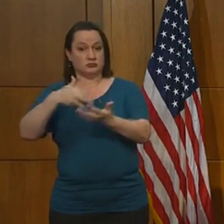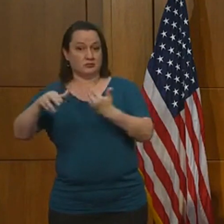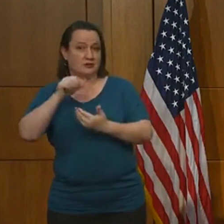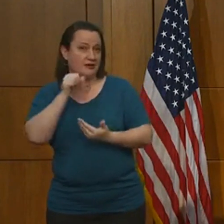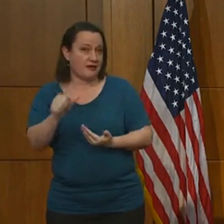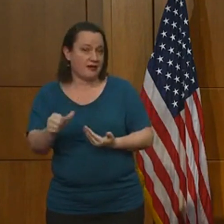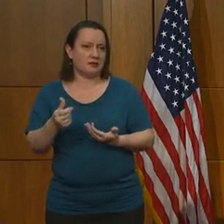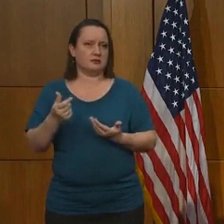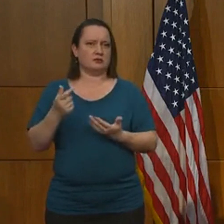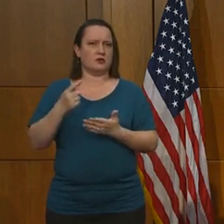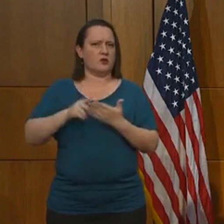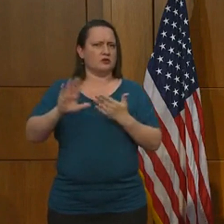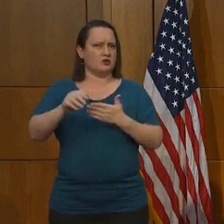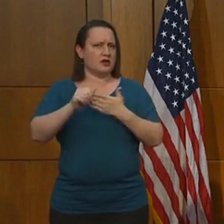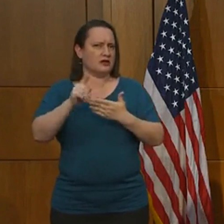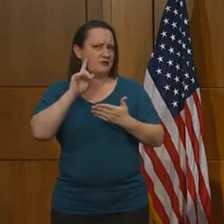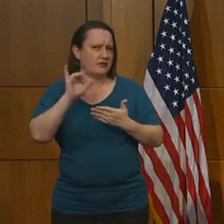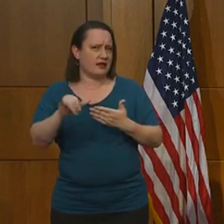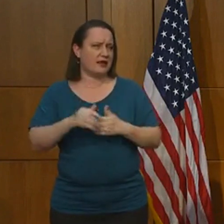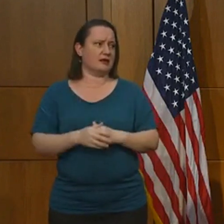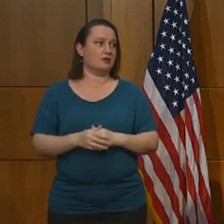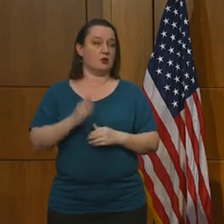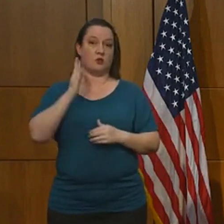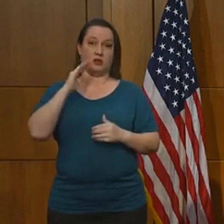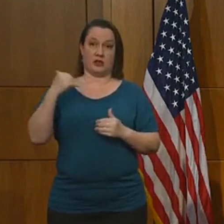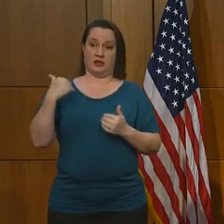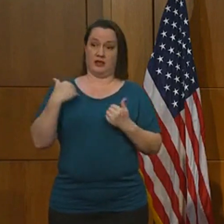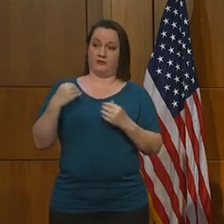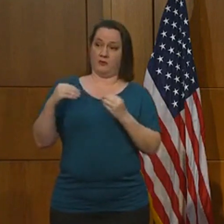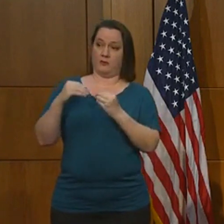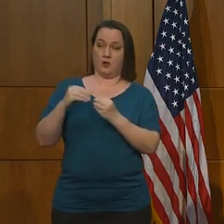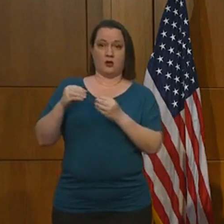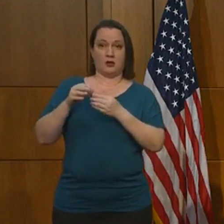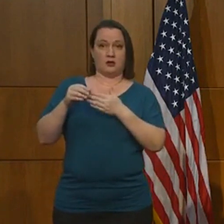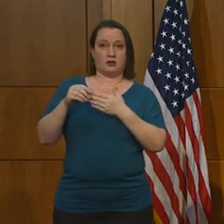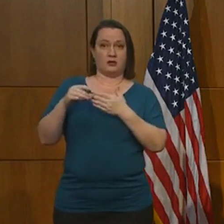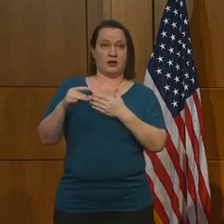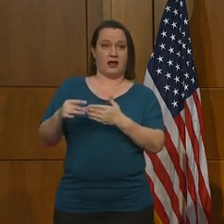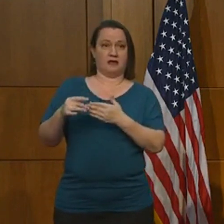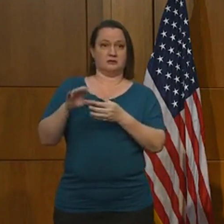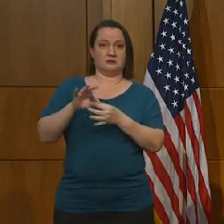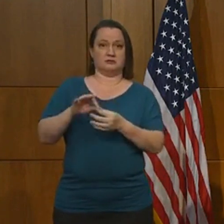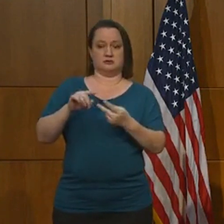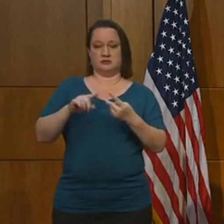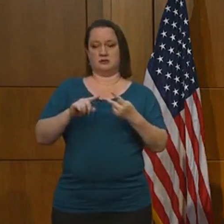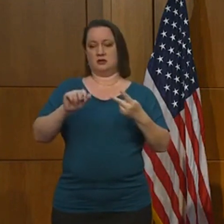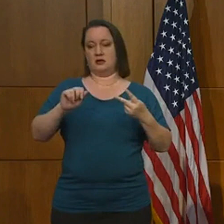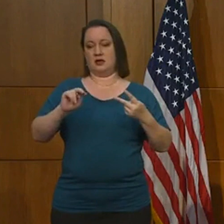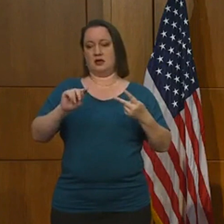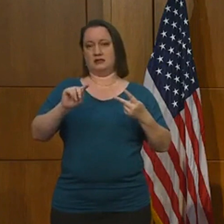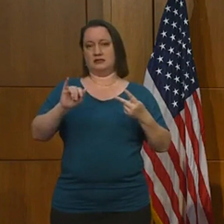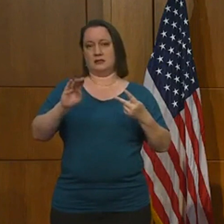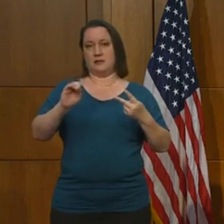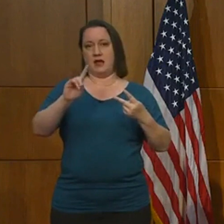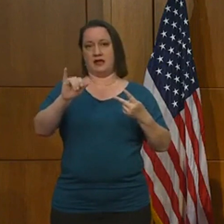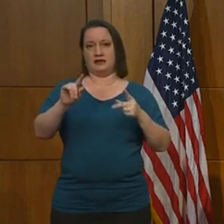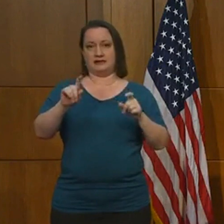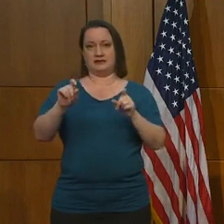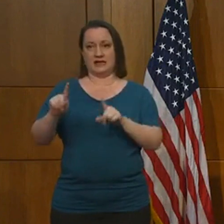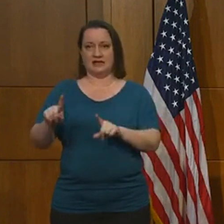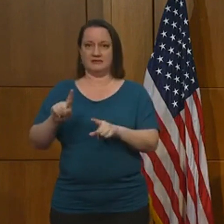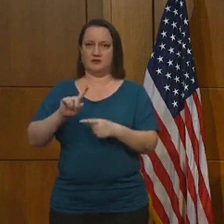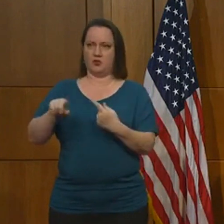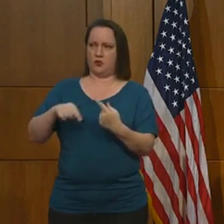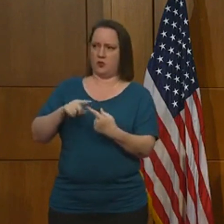coming guidance on antibody tests where people should get tested and when they should and even if they should. Do you want